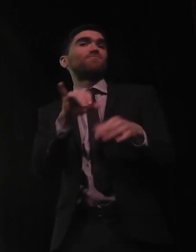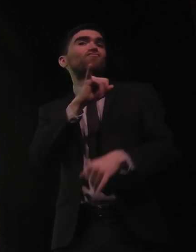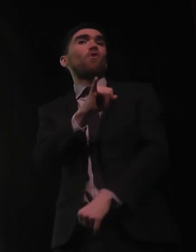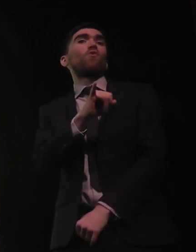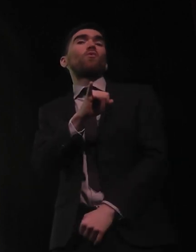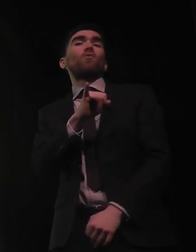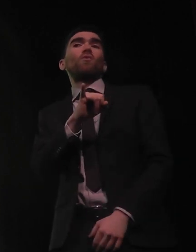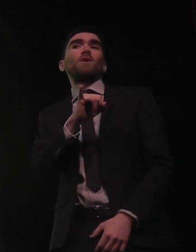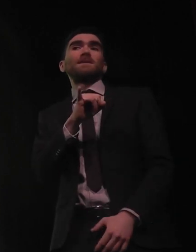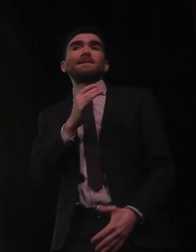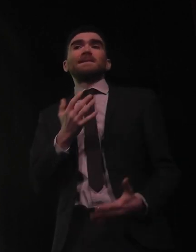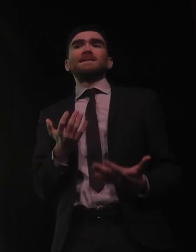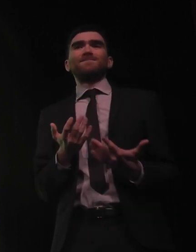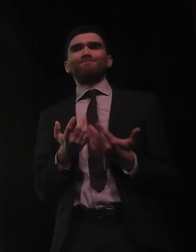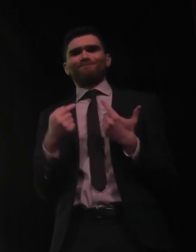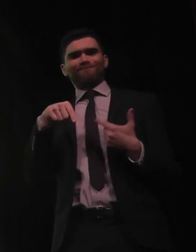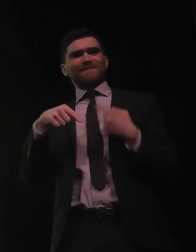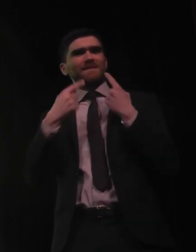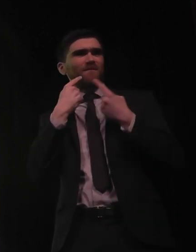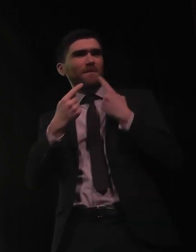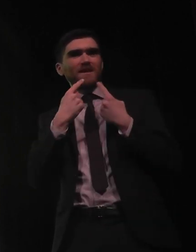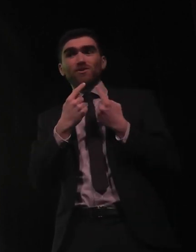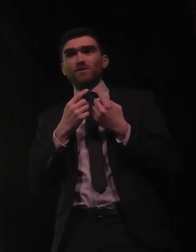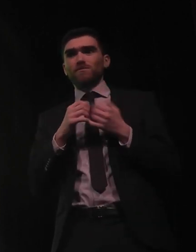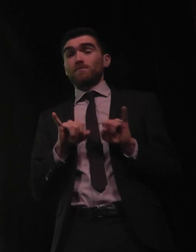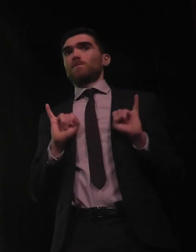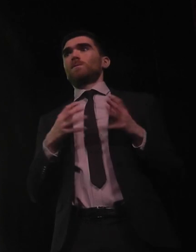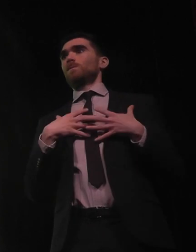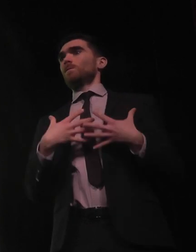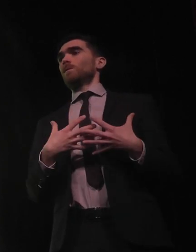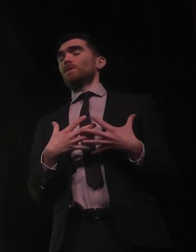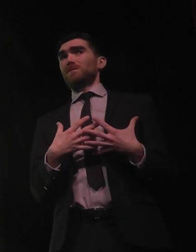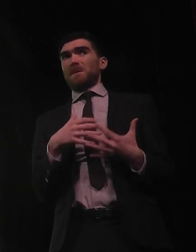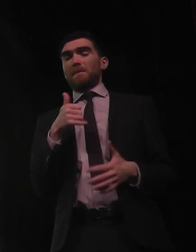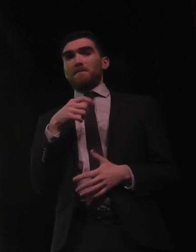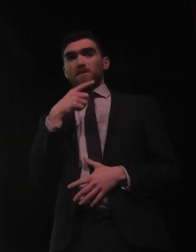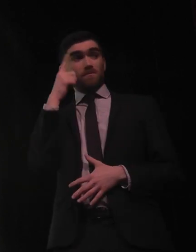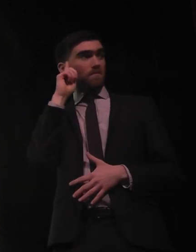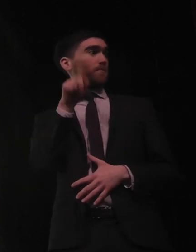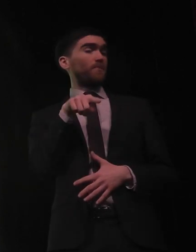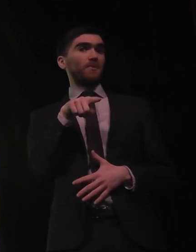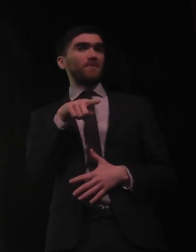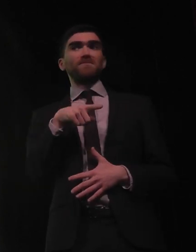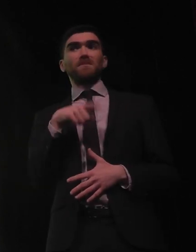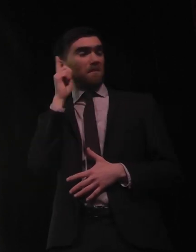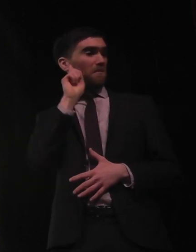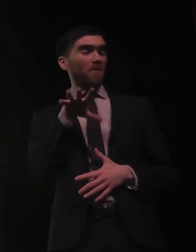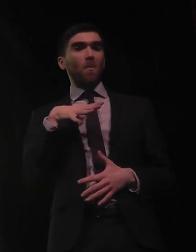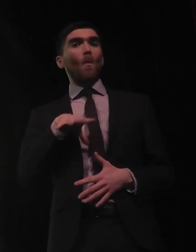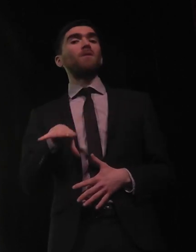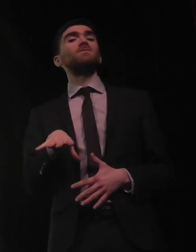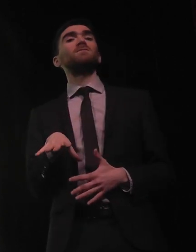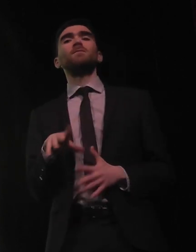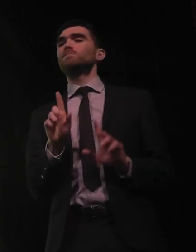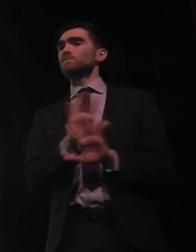Perhaps these facts are too alarming. Perhaps we'd rather not think about or do anything about them. To